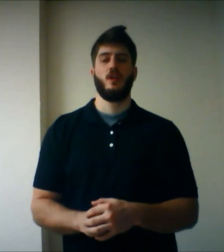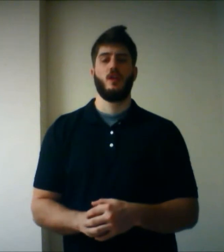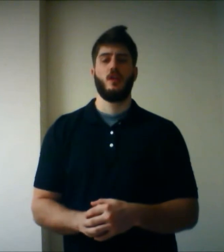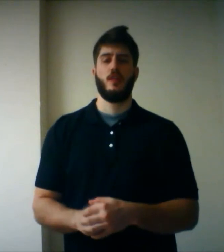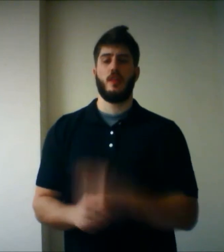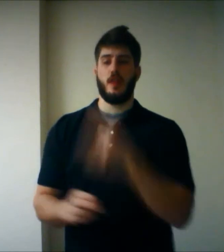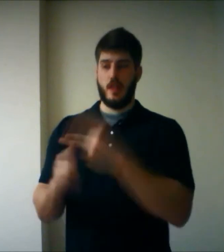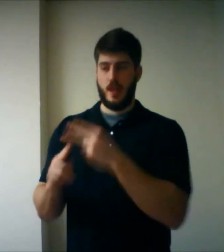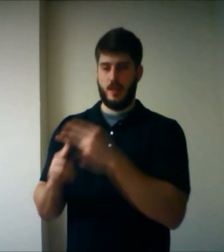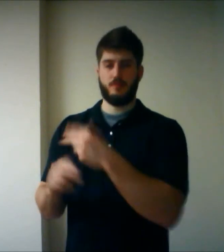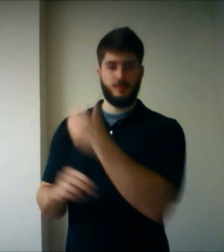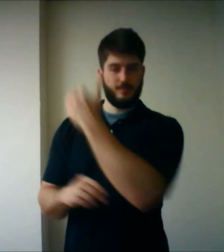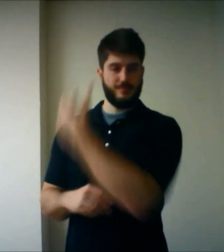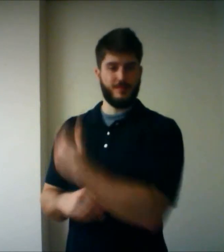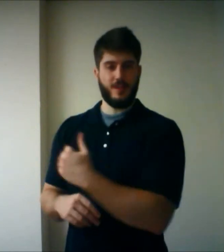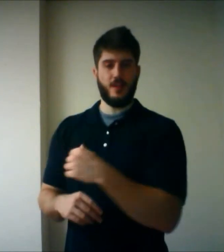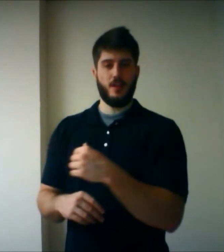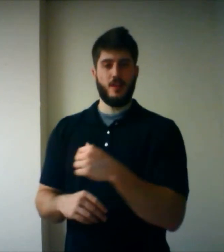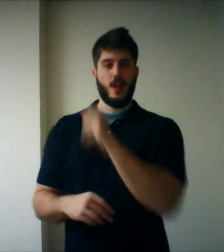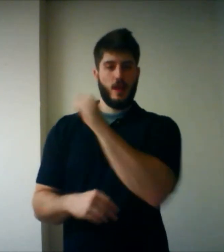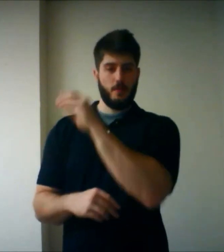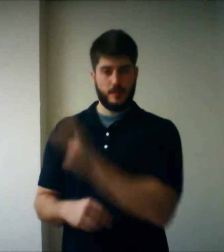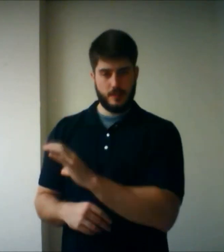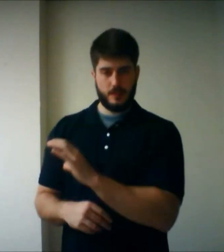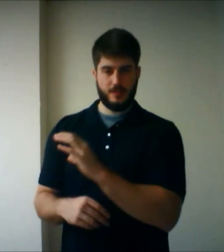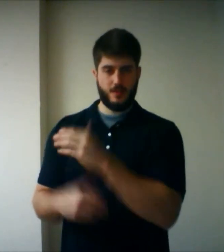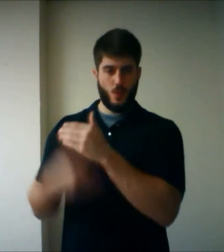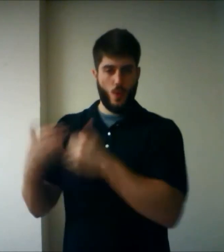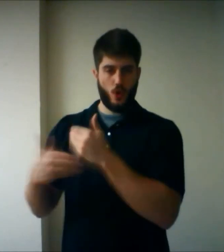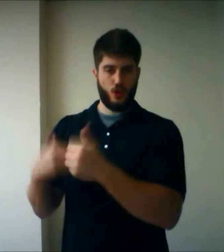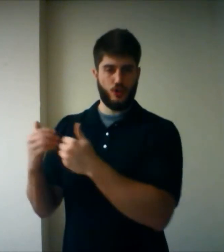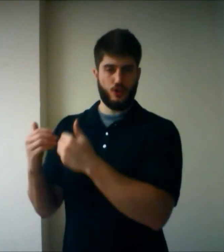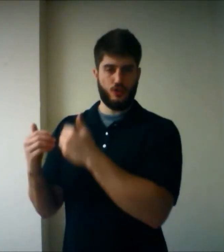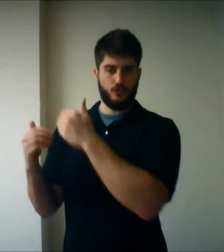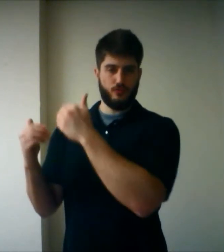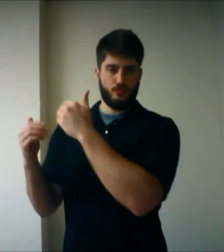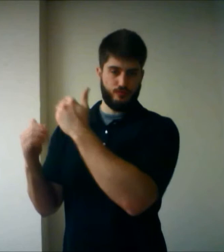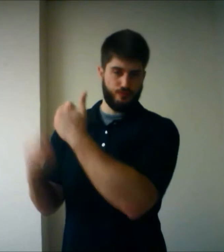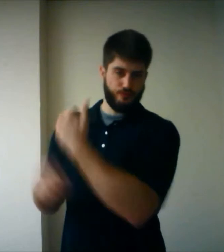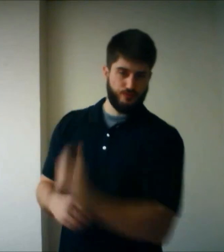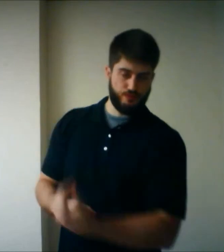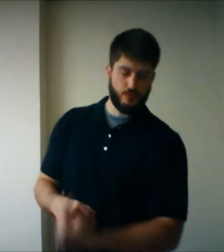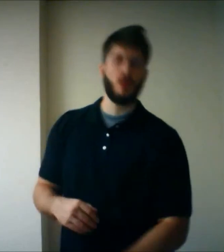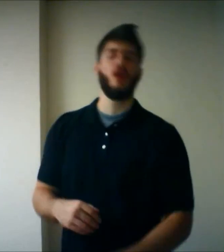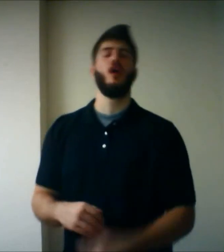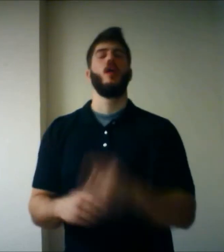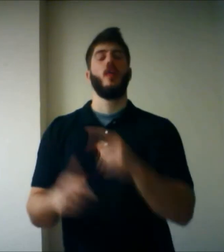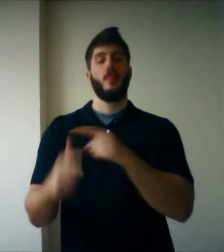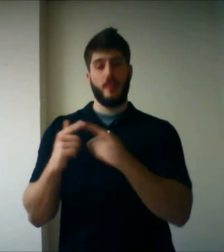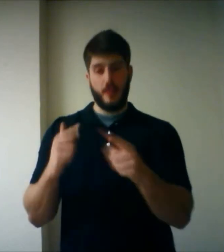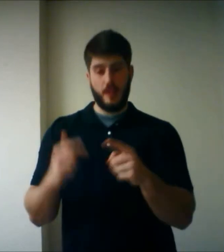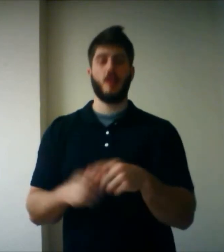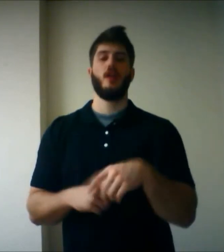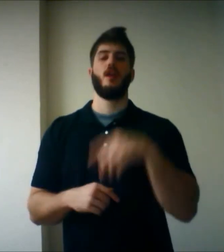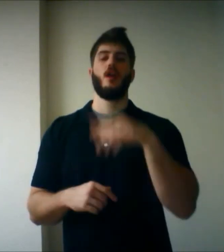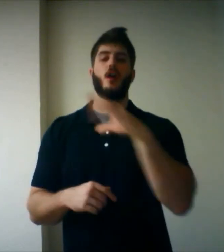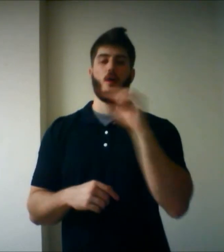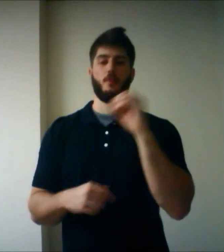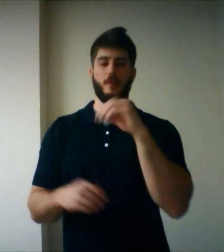are in alphabetical order, Androtti, Chalama, and so on. Then the companies are in alphabetical order, Friendship